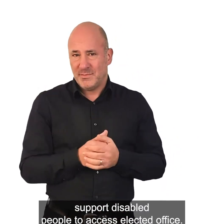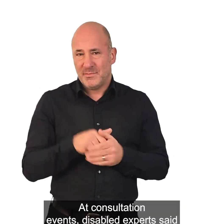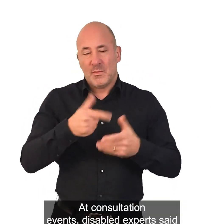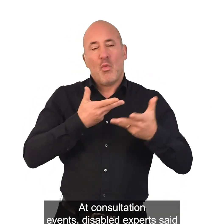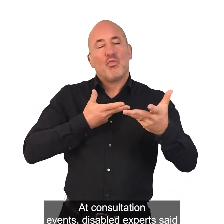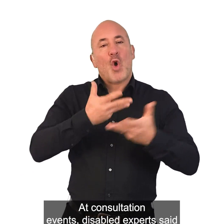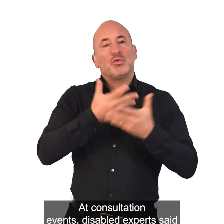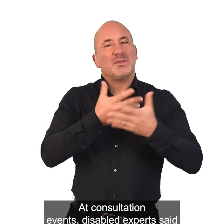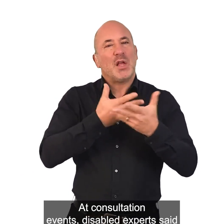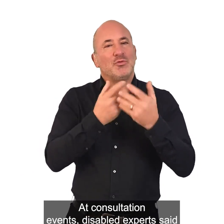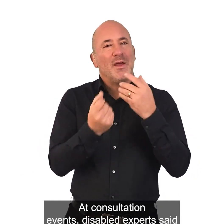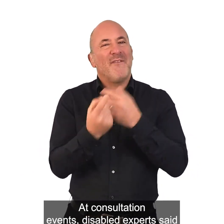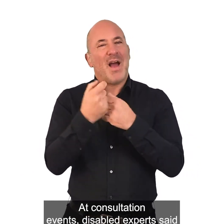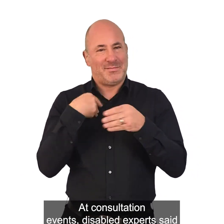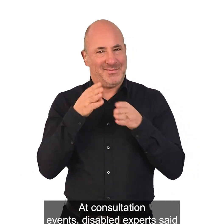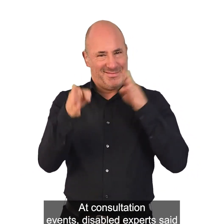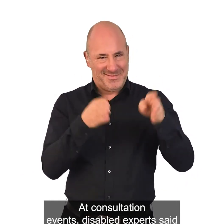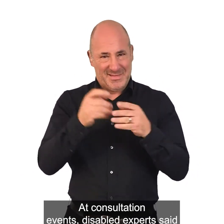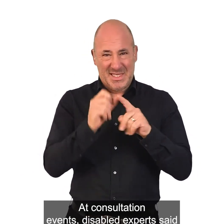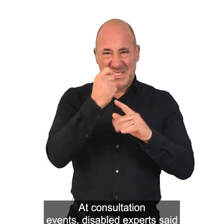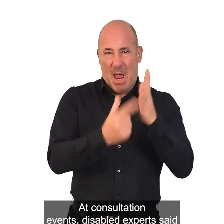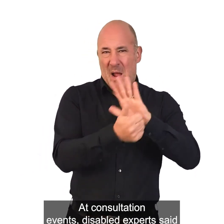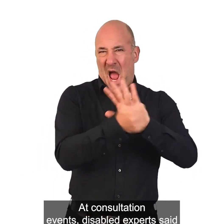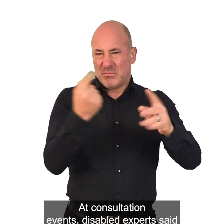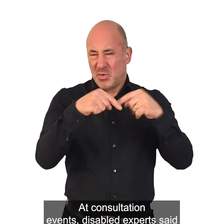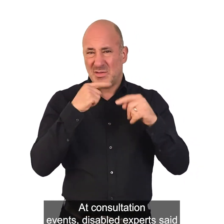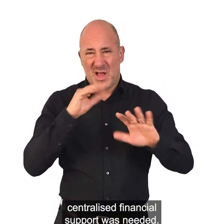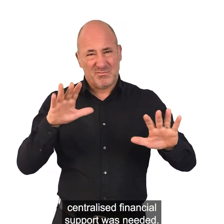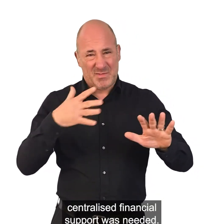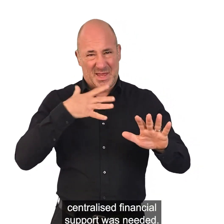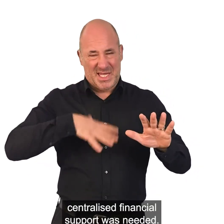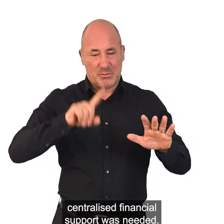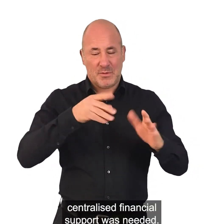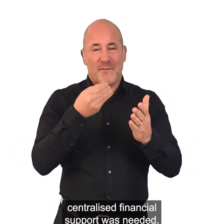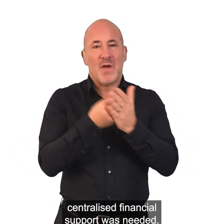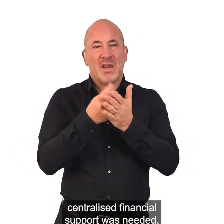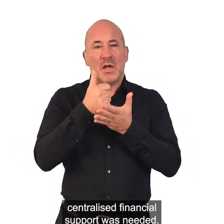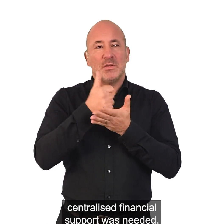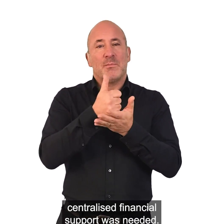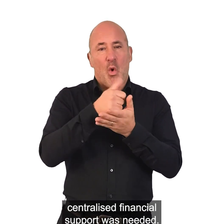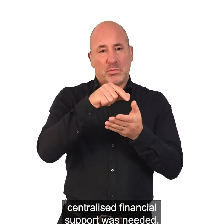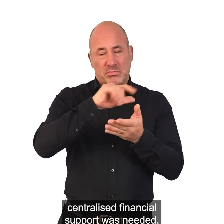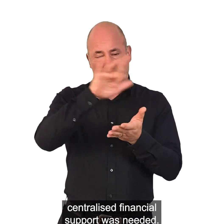At consultation events, disabled experts said centralised financial support was needed.